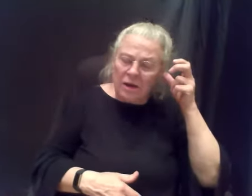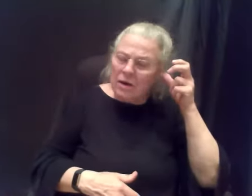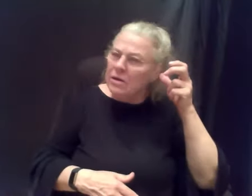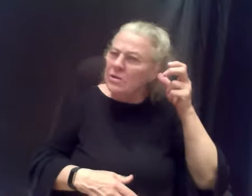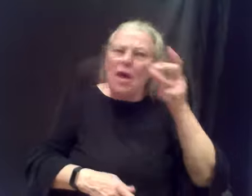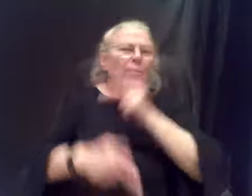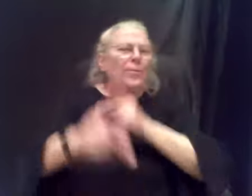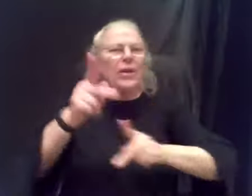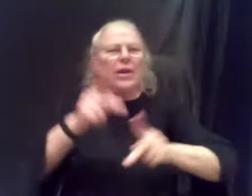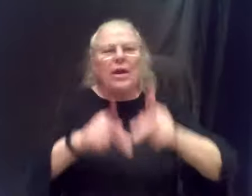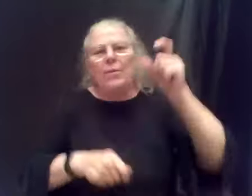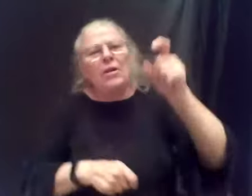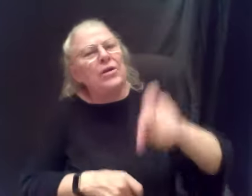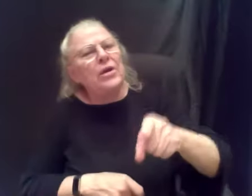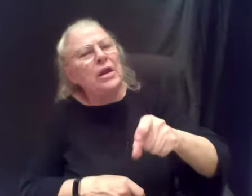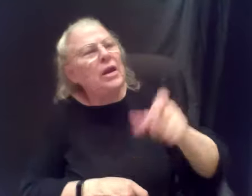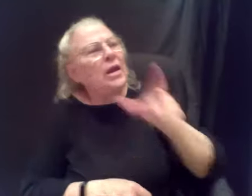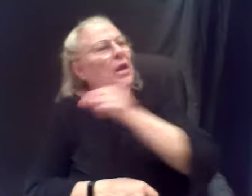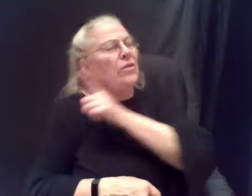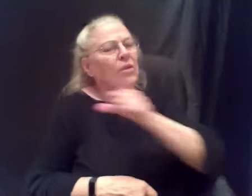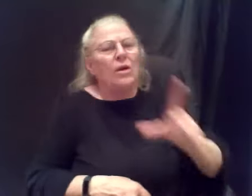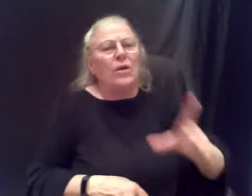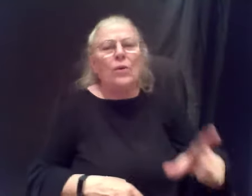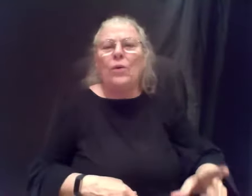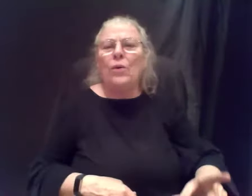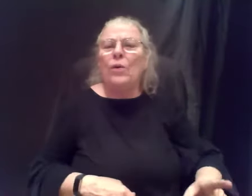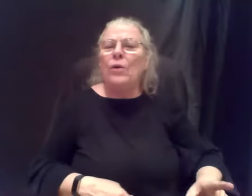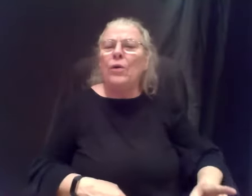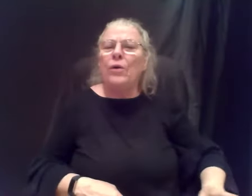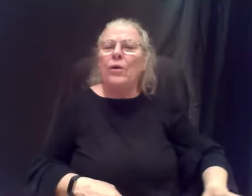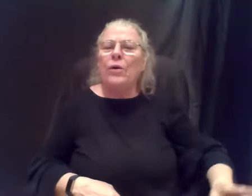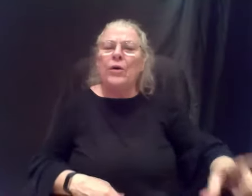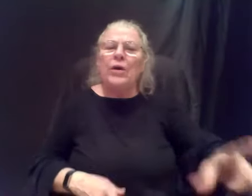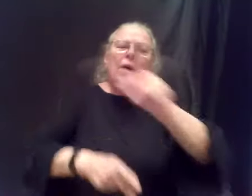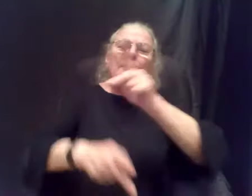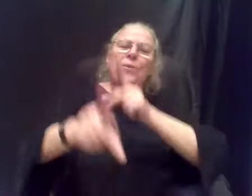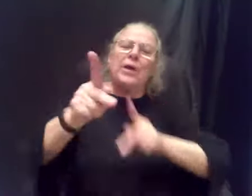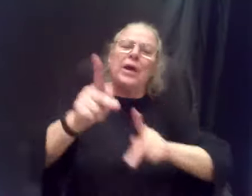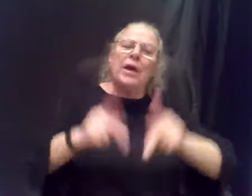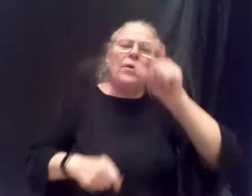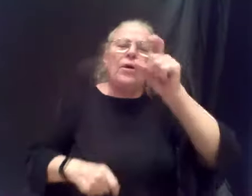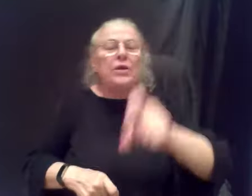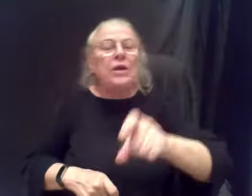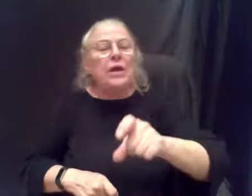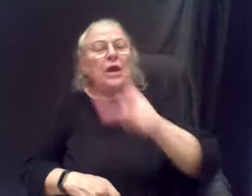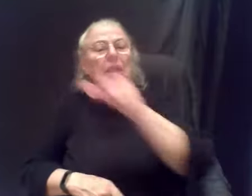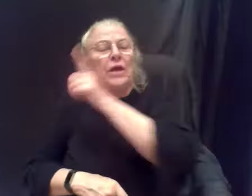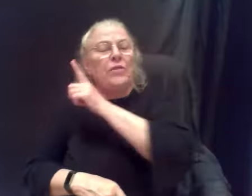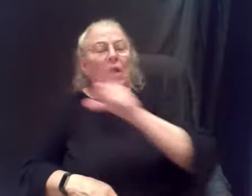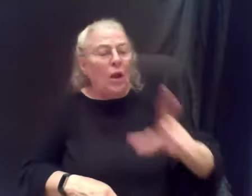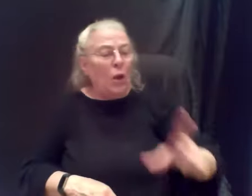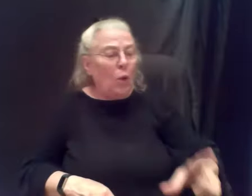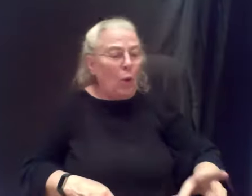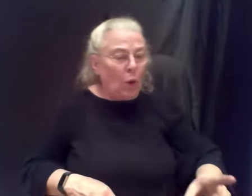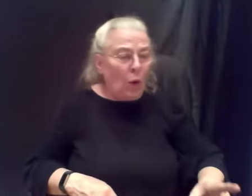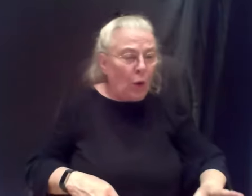hears. People need the Lord. People need the